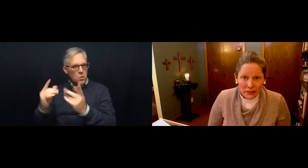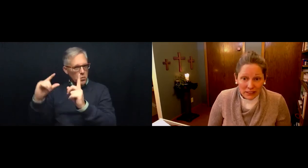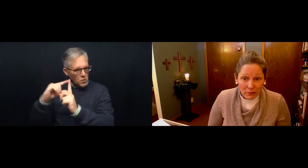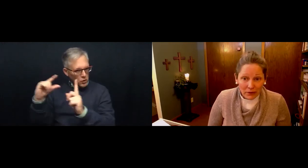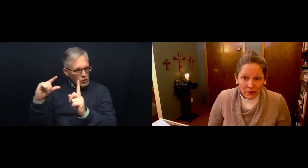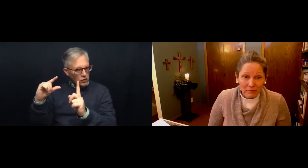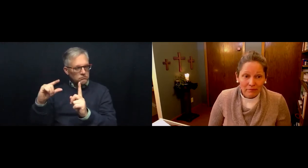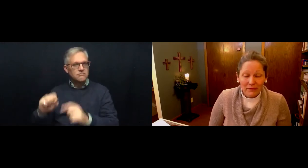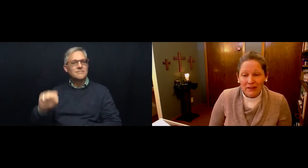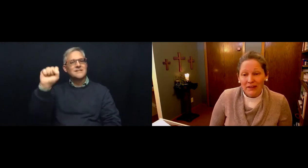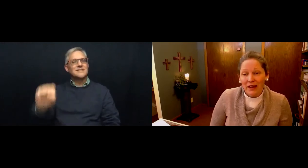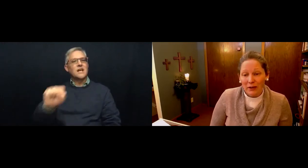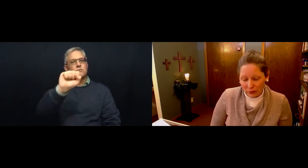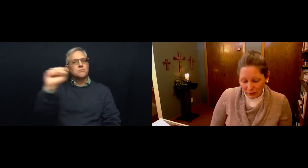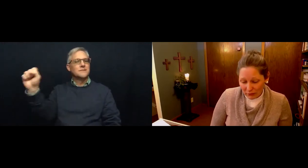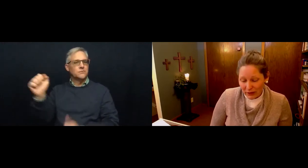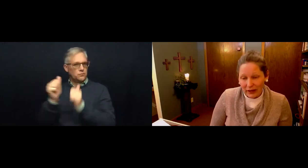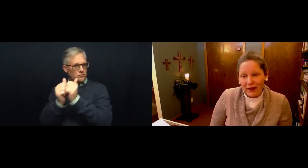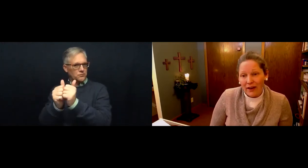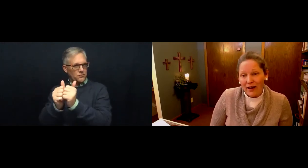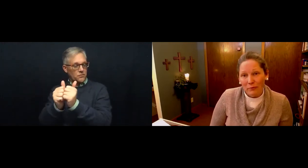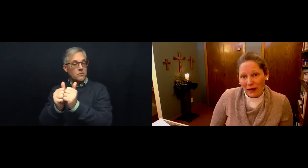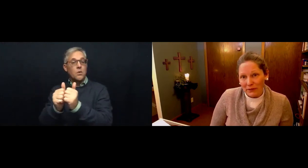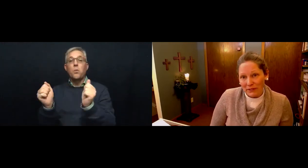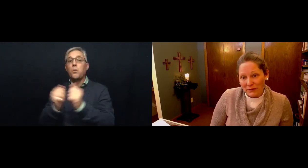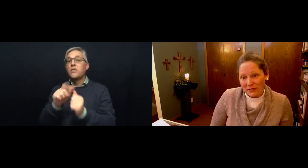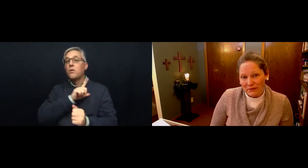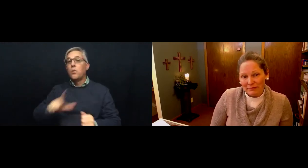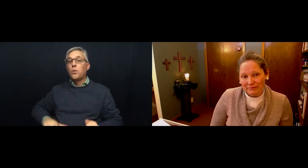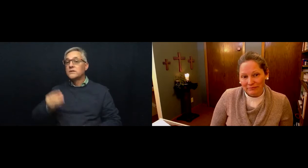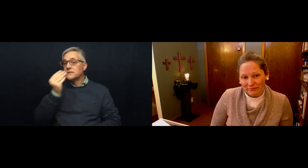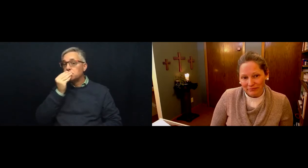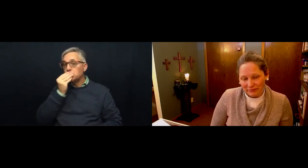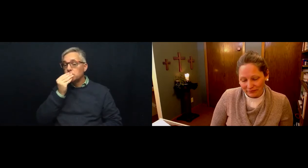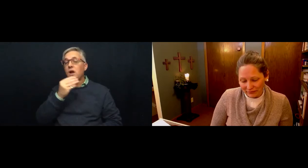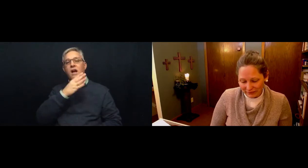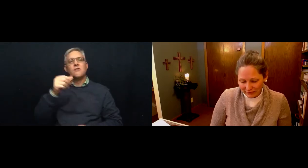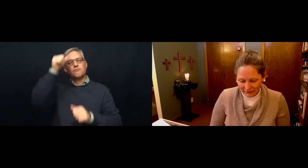the Lord's Supper and remembering our baptisms.